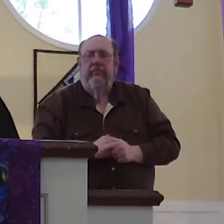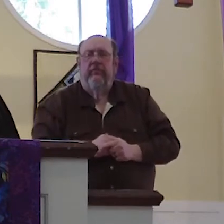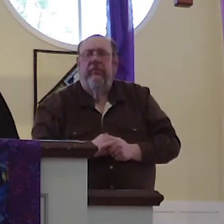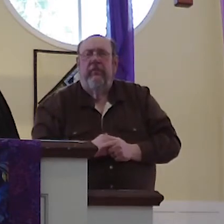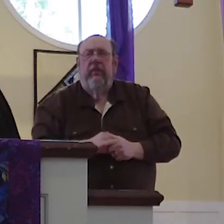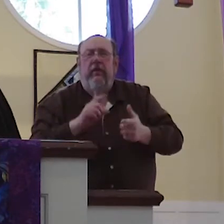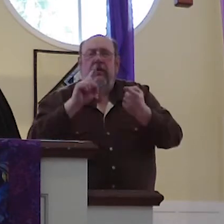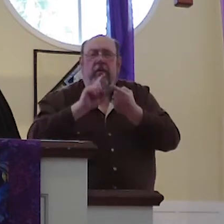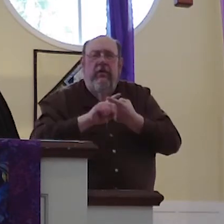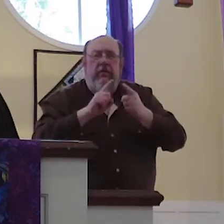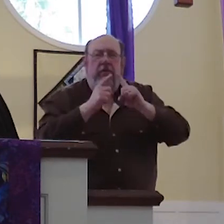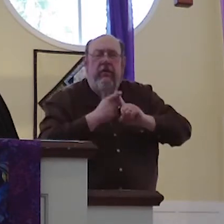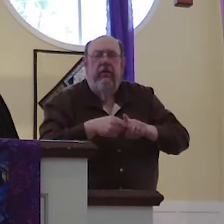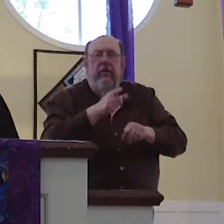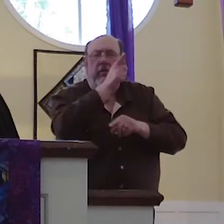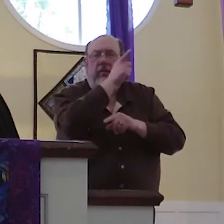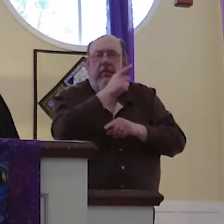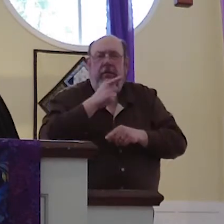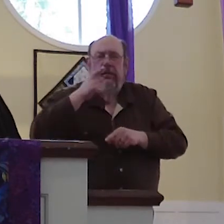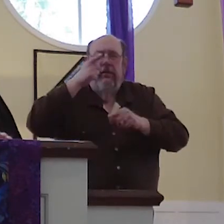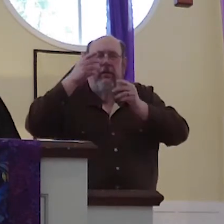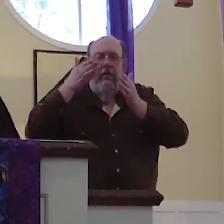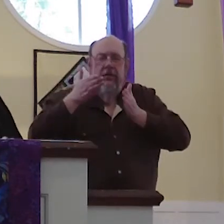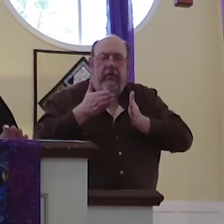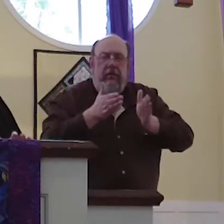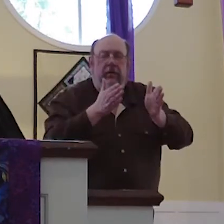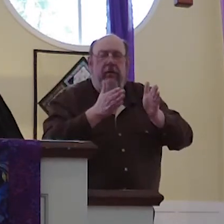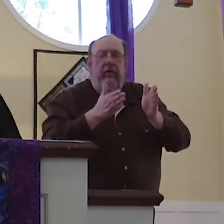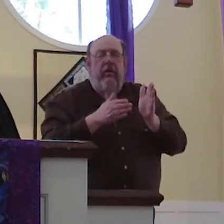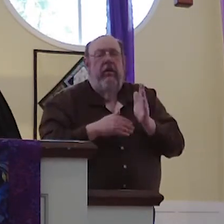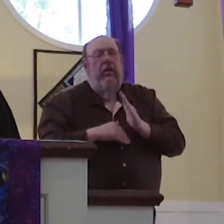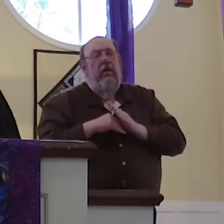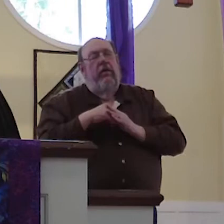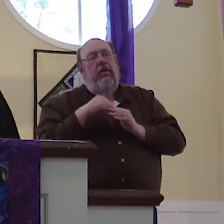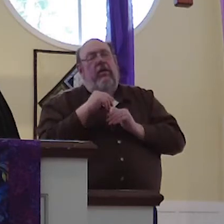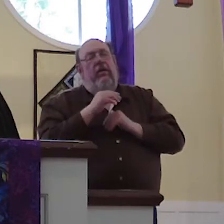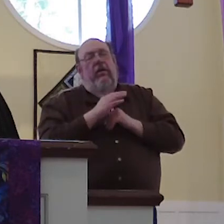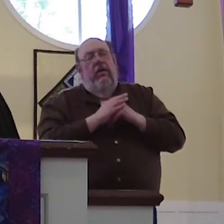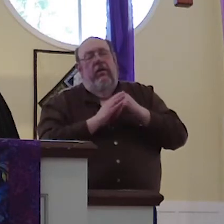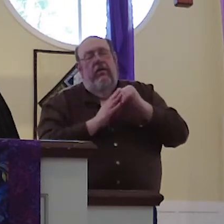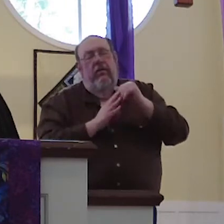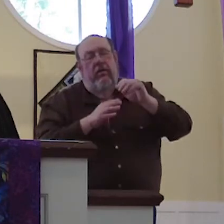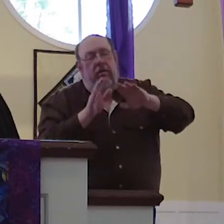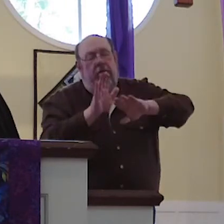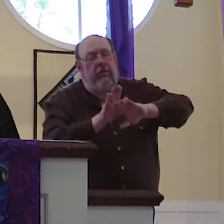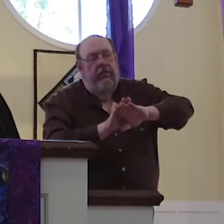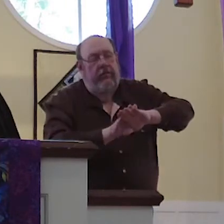Friends, we're on the Lenten road, moving steadily and slowly toward Jerusalem.